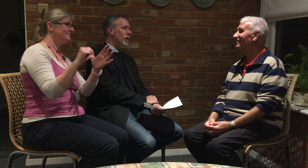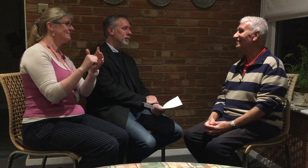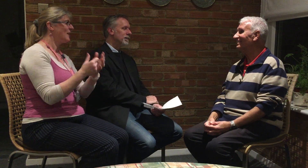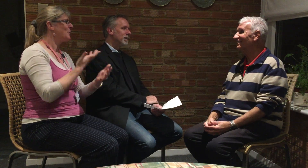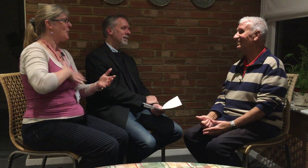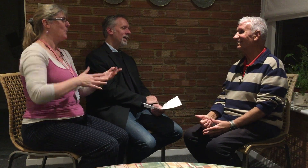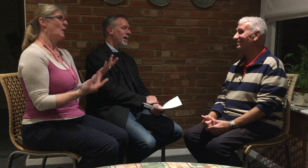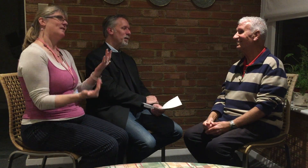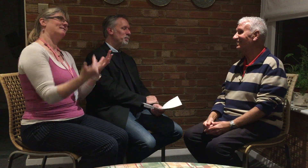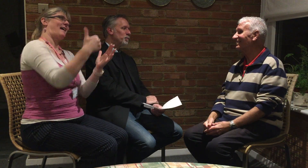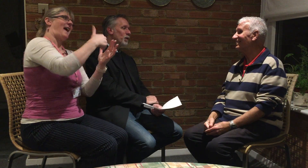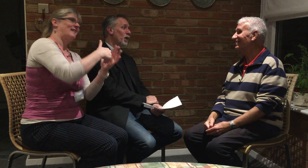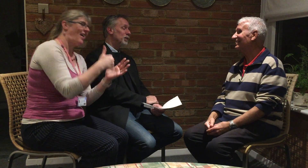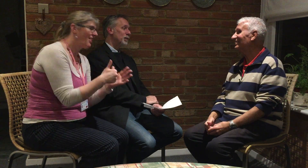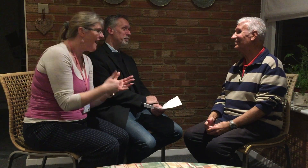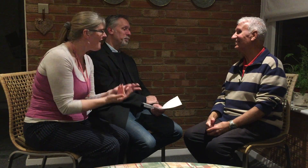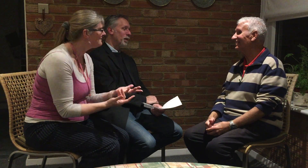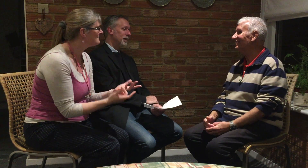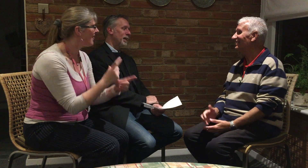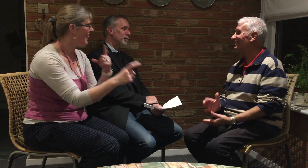one for her to break down.